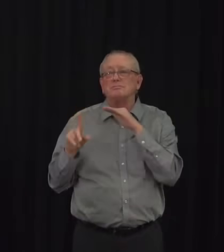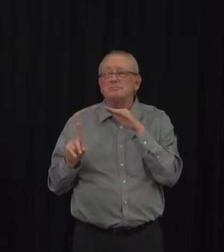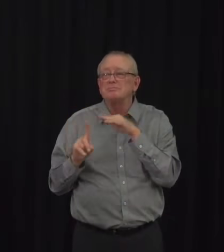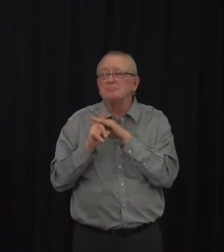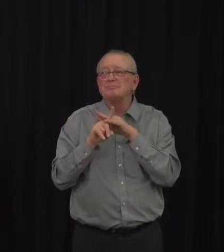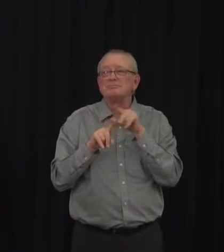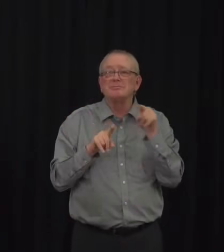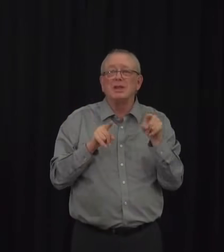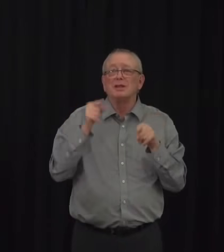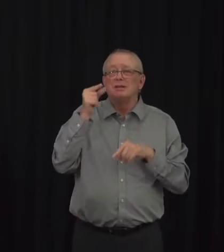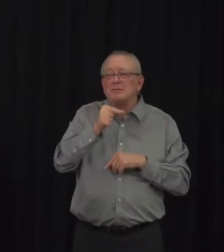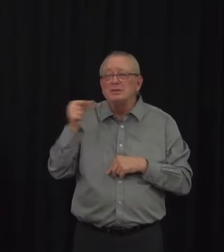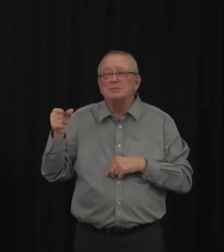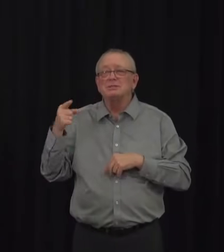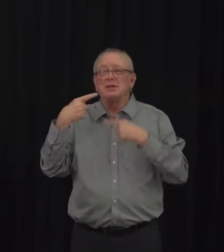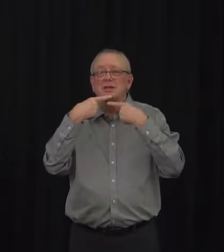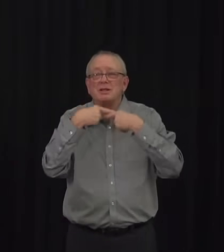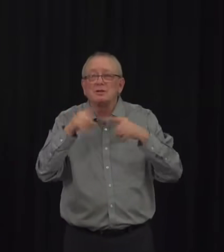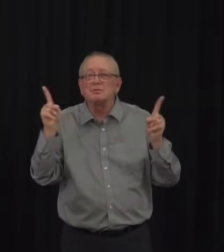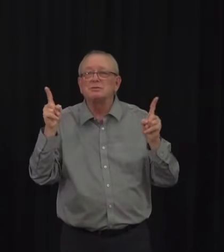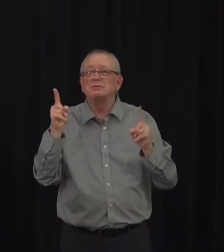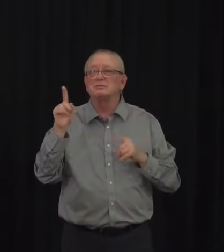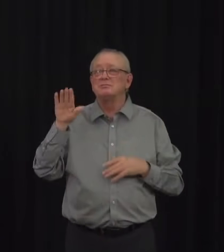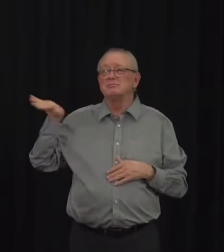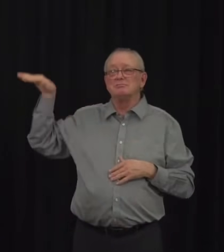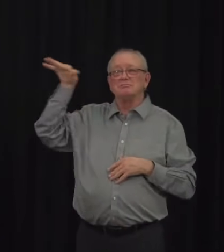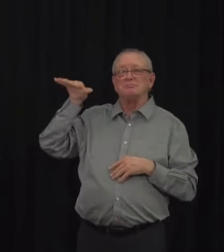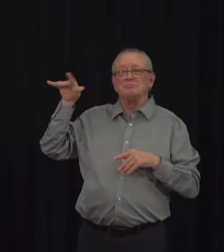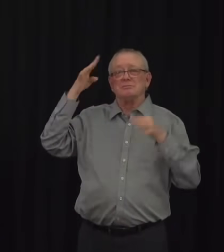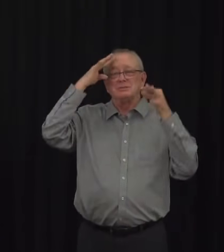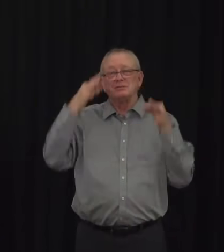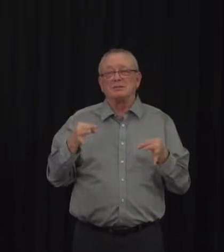made. And so, again, everyone has very busy